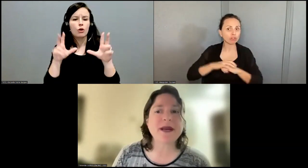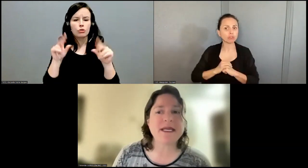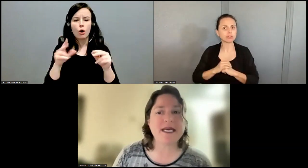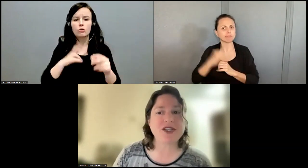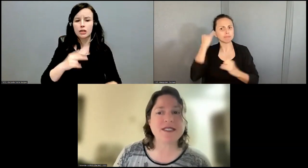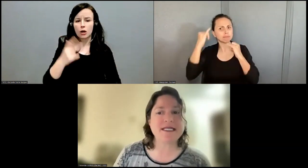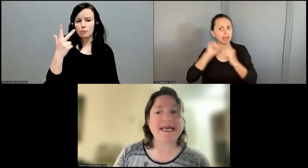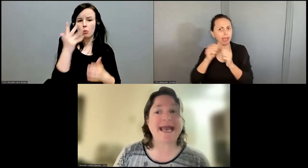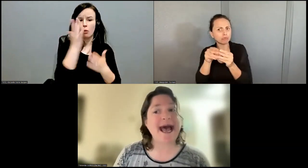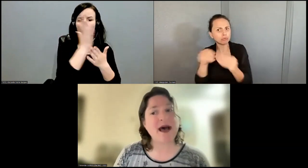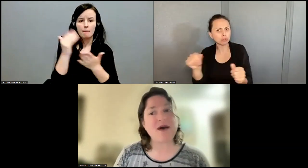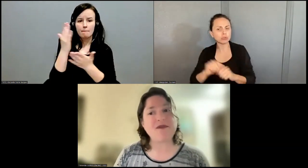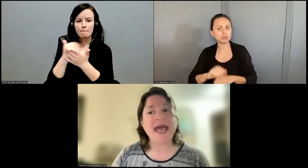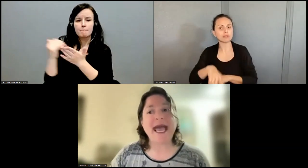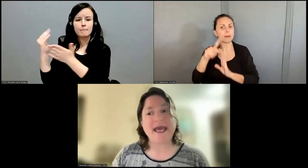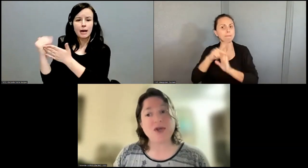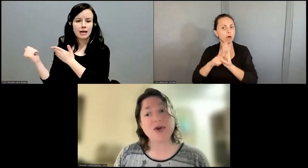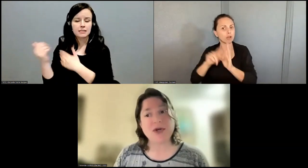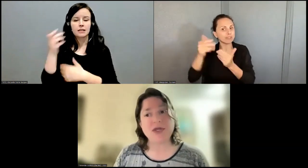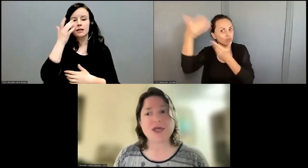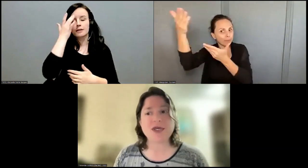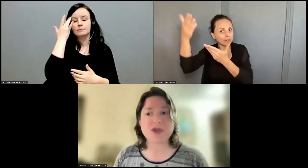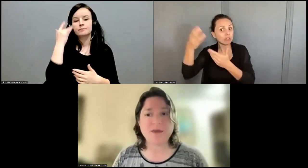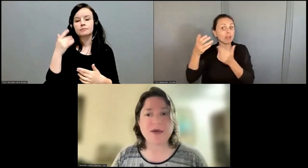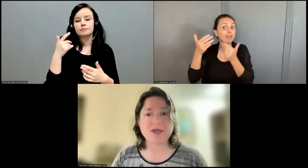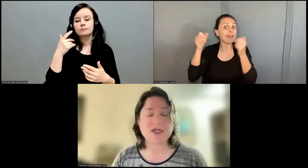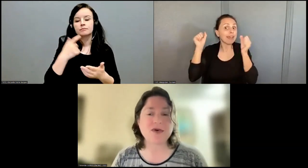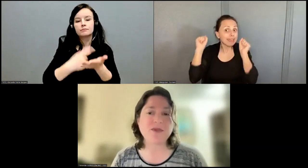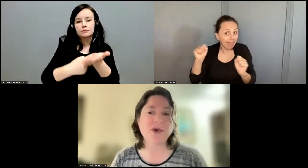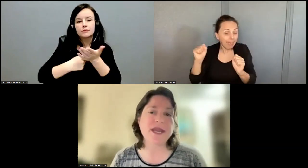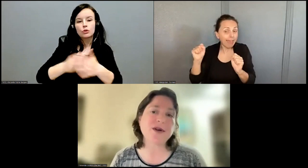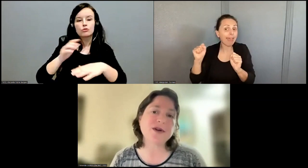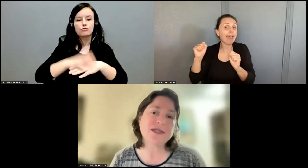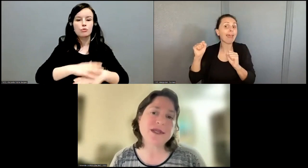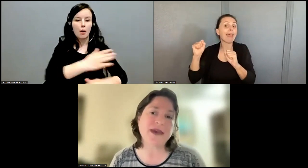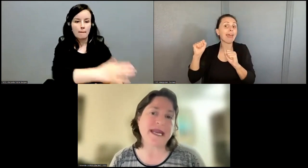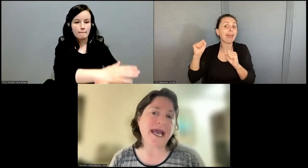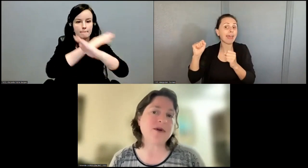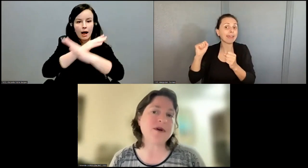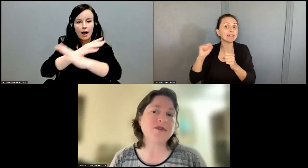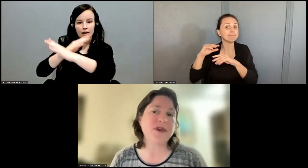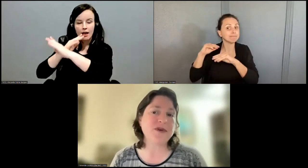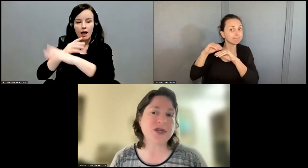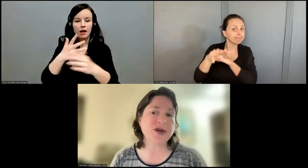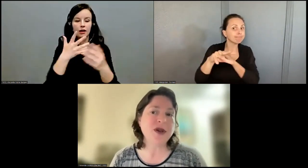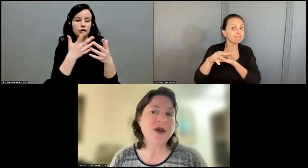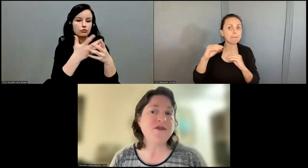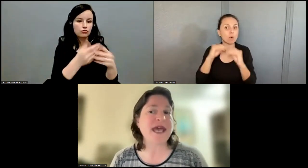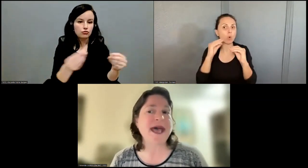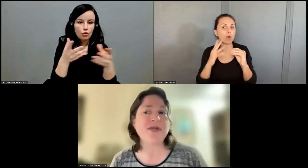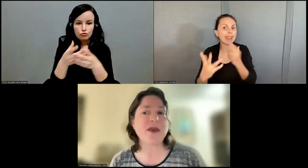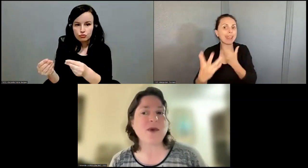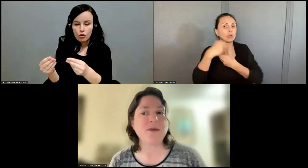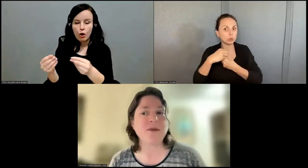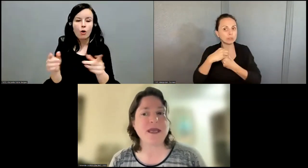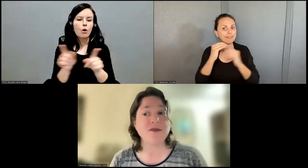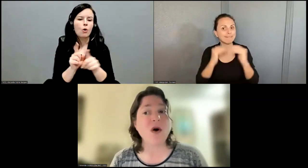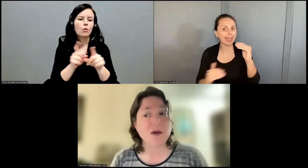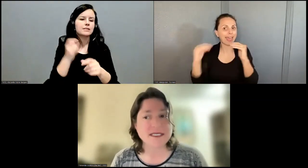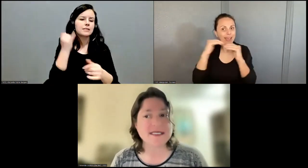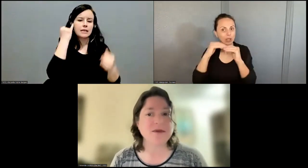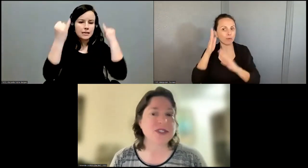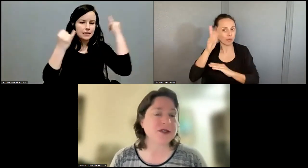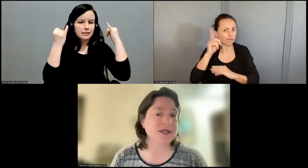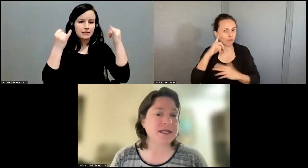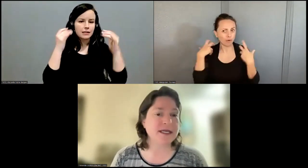policy recommendations that have and could contribute to a more inclusive and equitable future for the health and well-being of